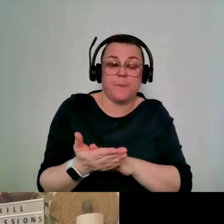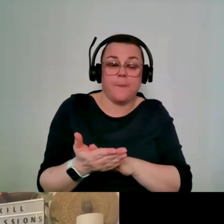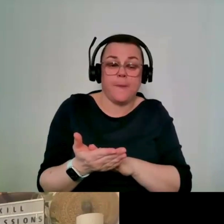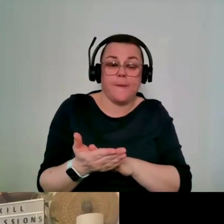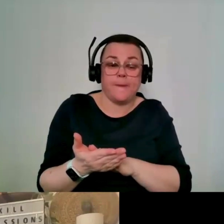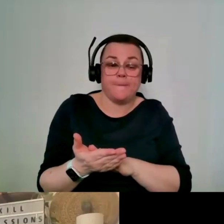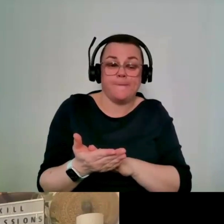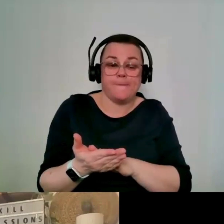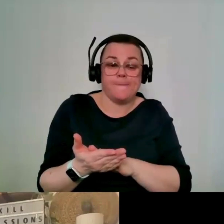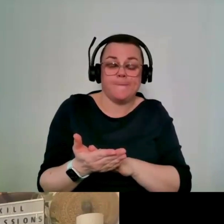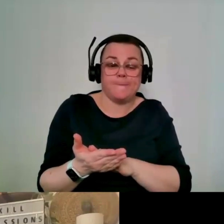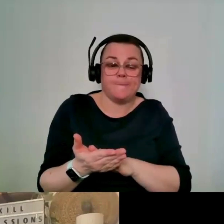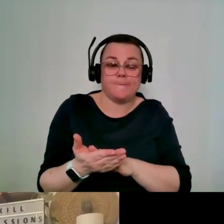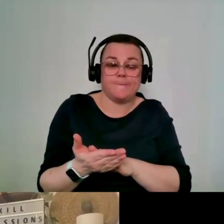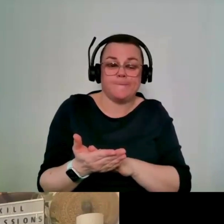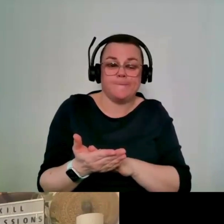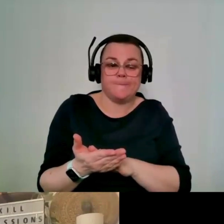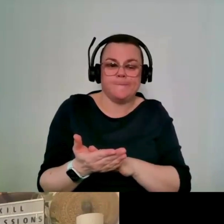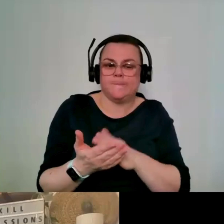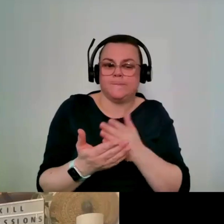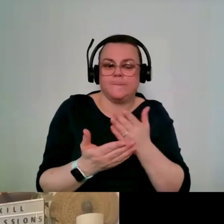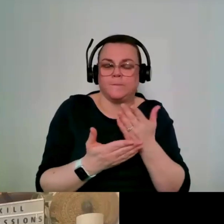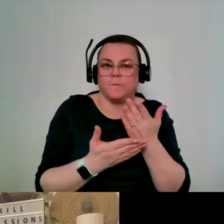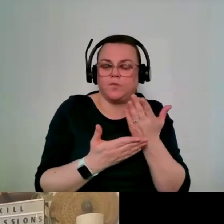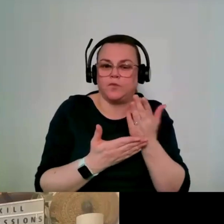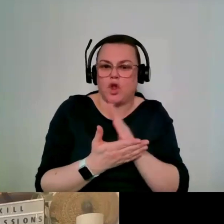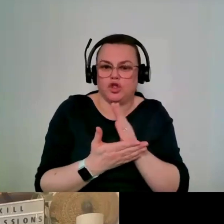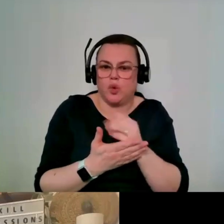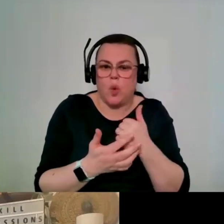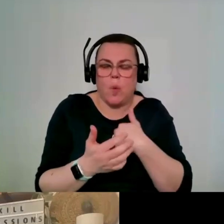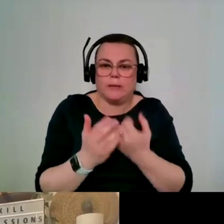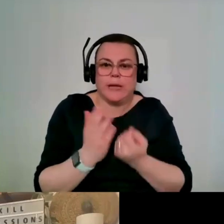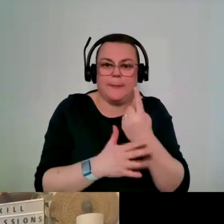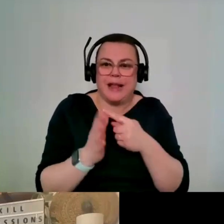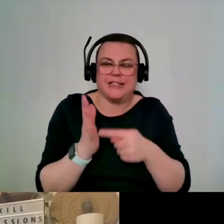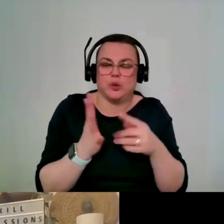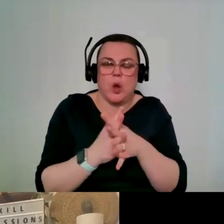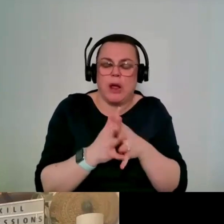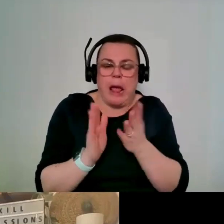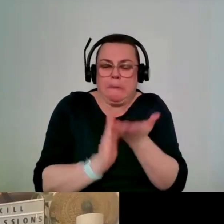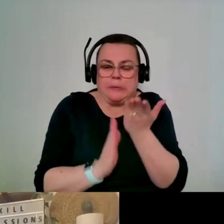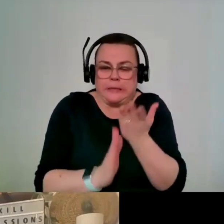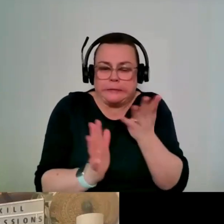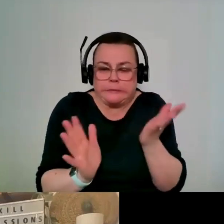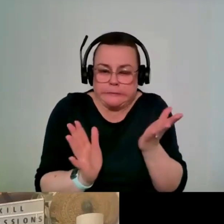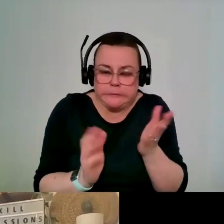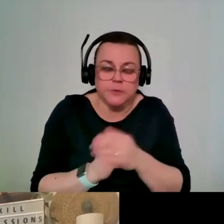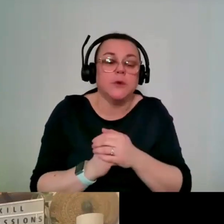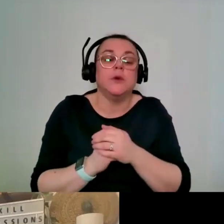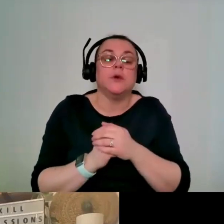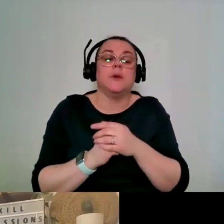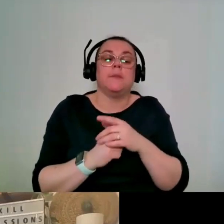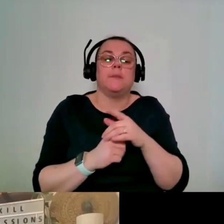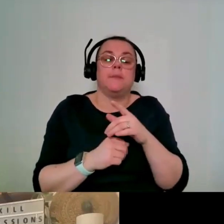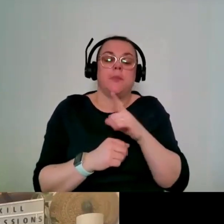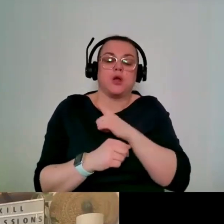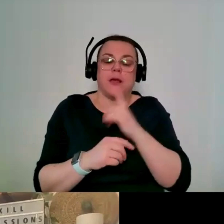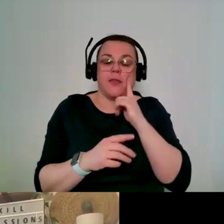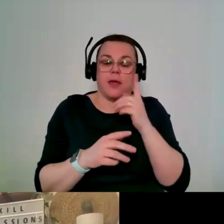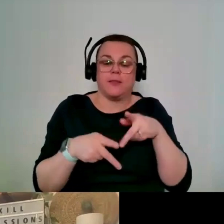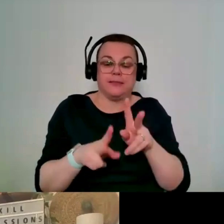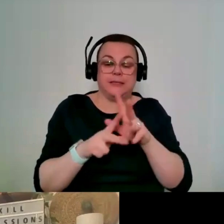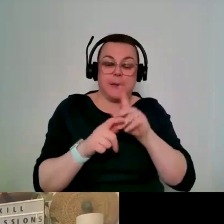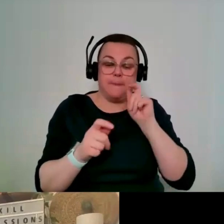don't understand it. I'm not really up to date with what's going on with access to work, because I think they're actually overhauling the whole